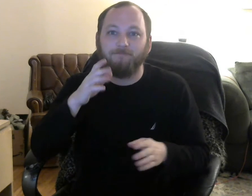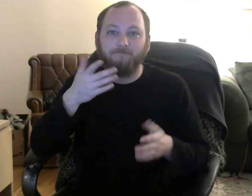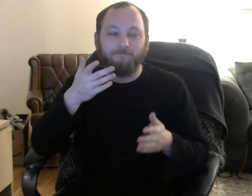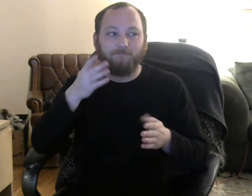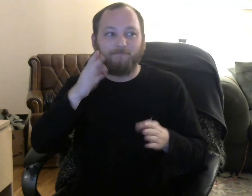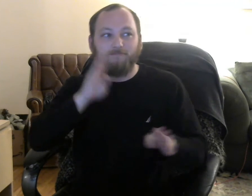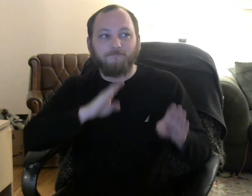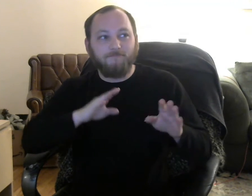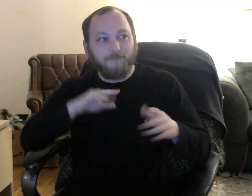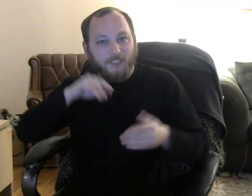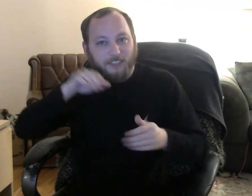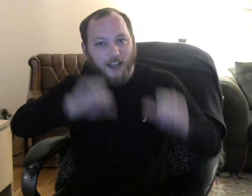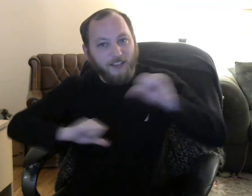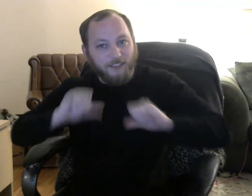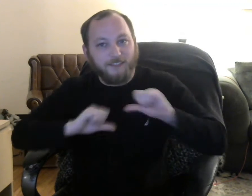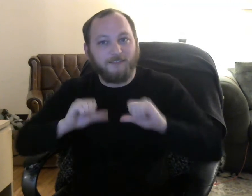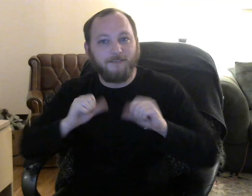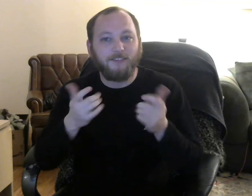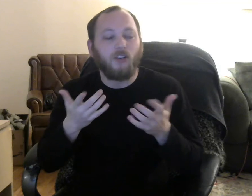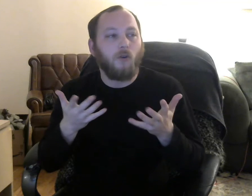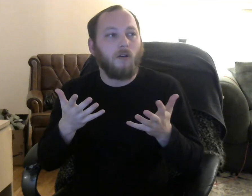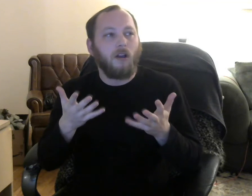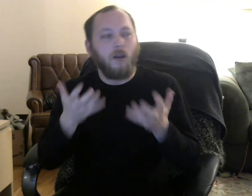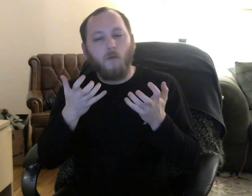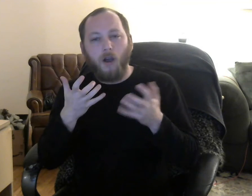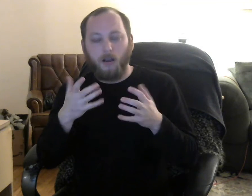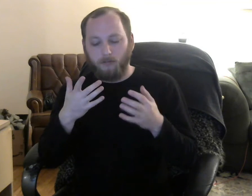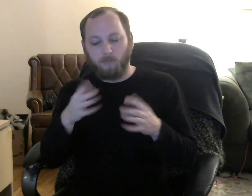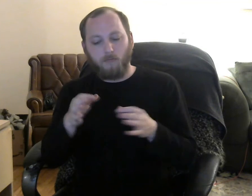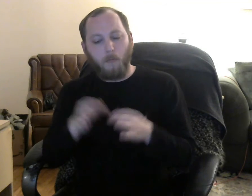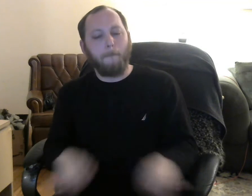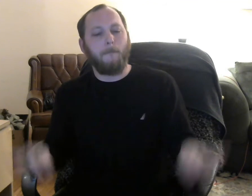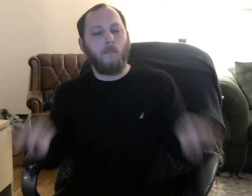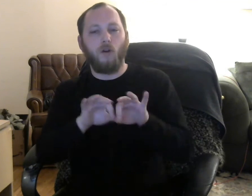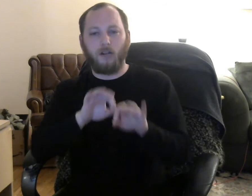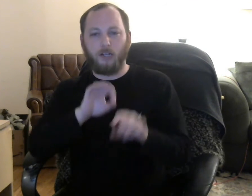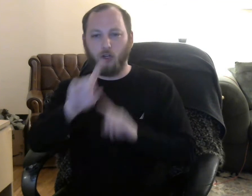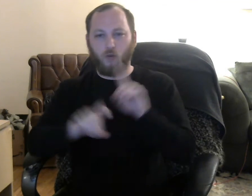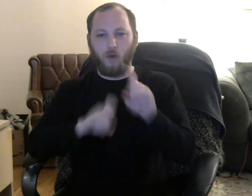attempt to start to answer some of the most fundamental questions of our existence.